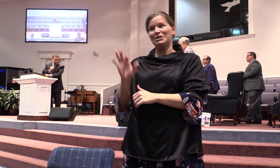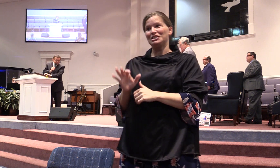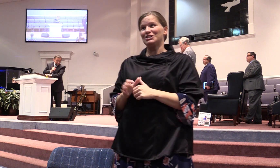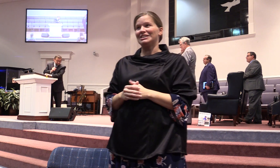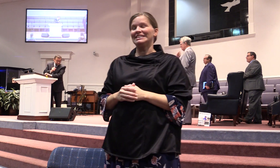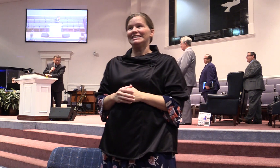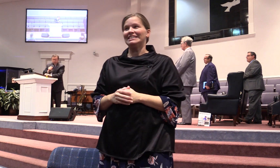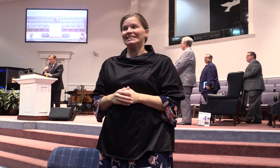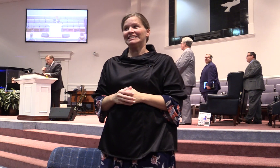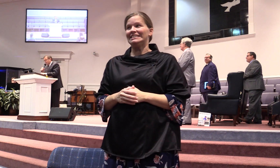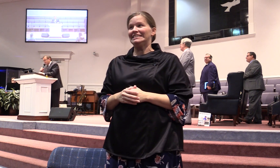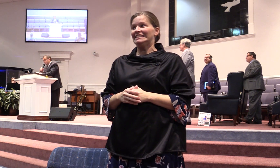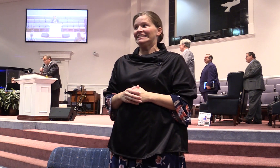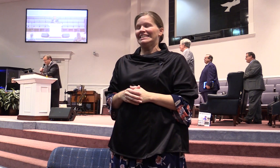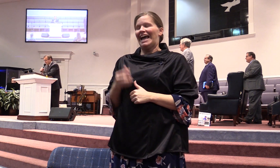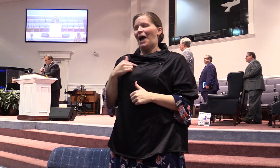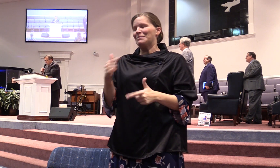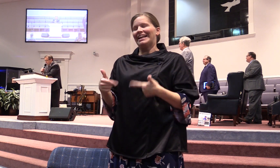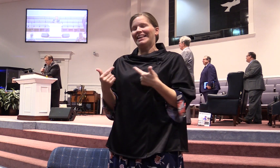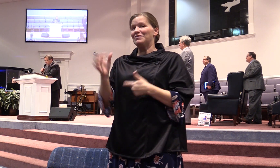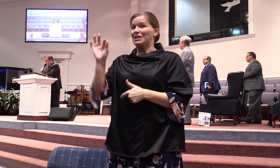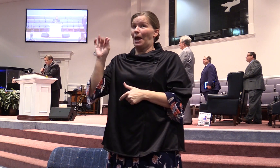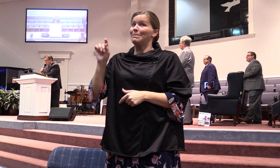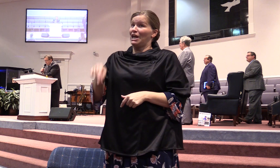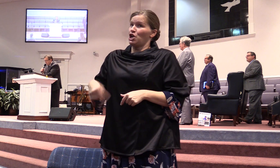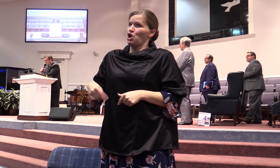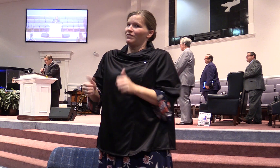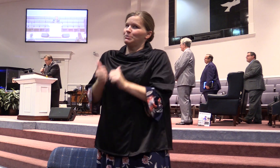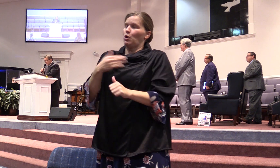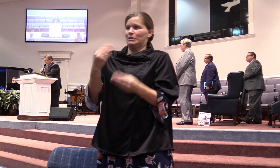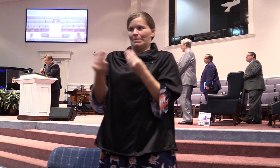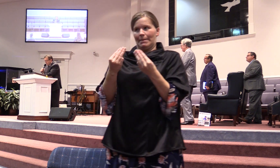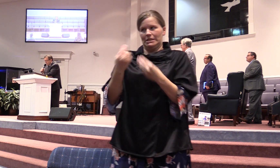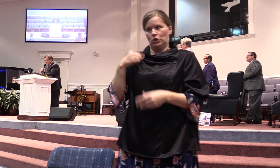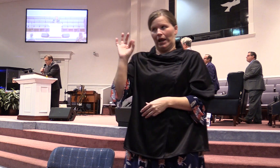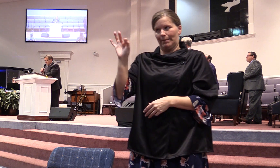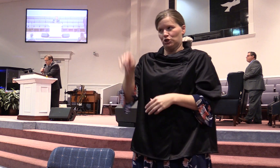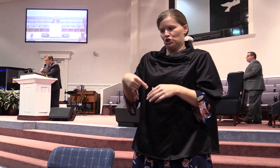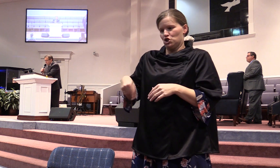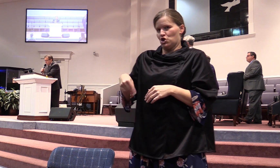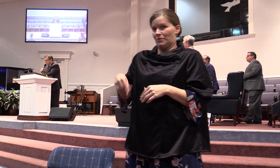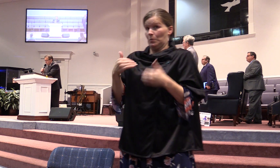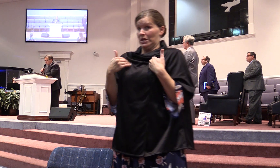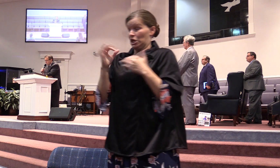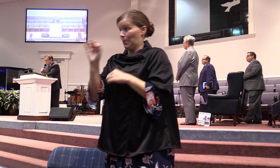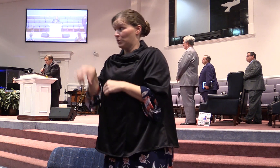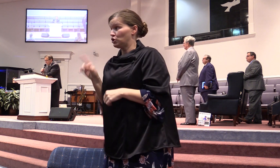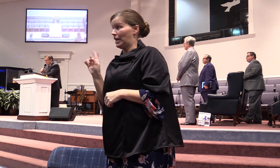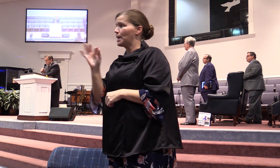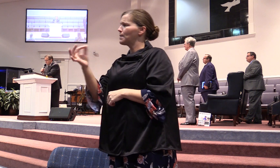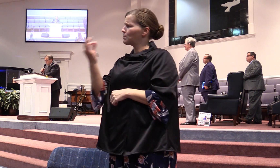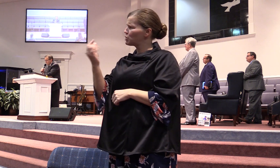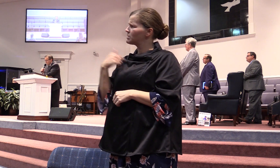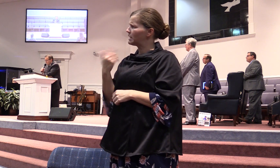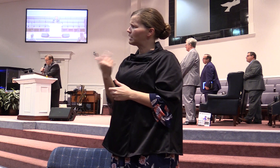pulpits. I've made a living out of being nervous most of my ministry. But when I was a young preacher, he preached me, was very